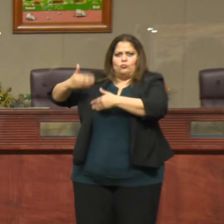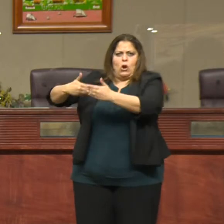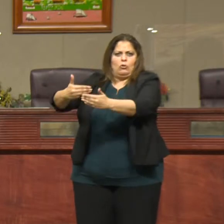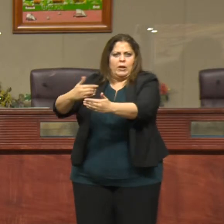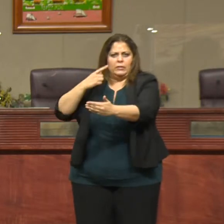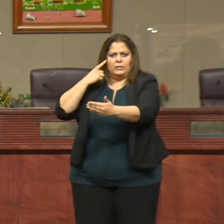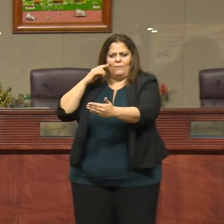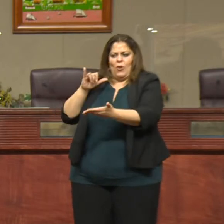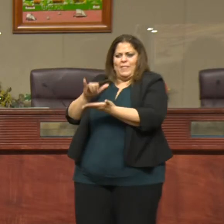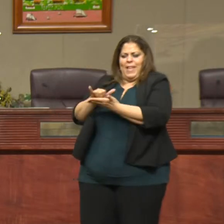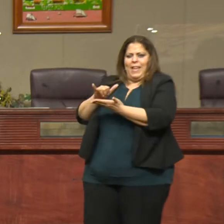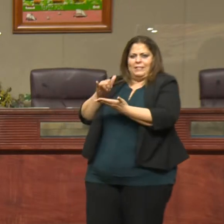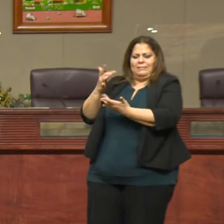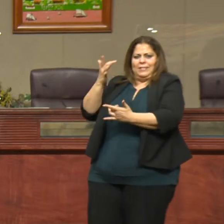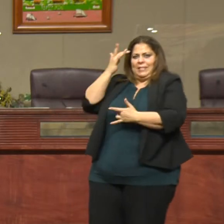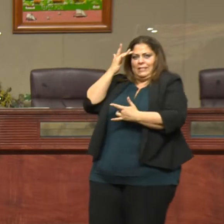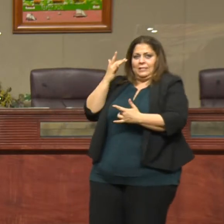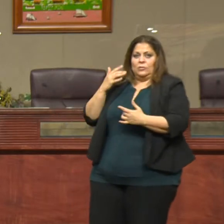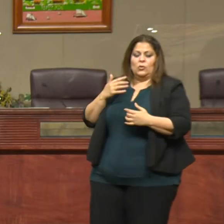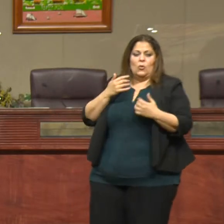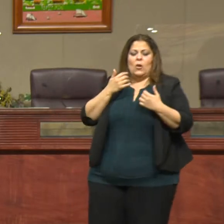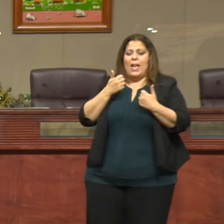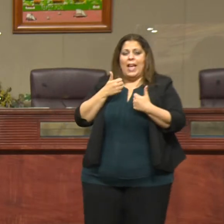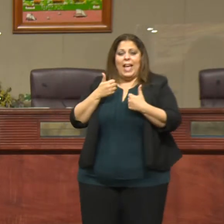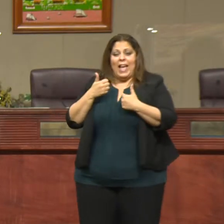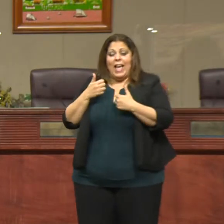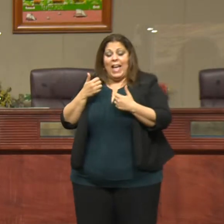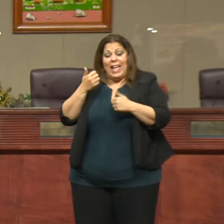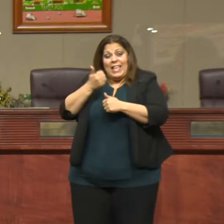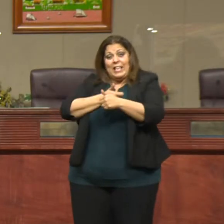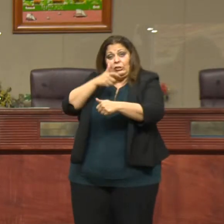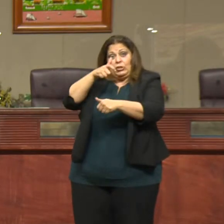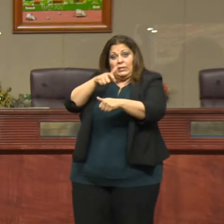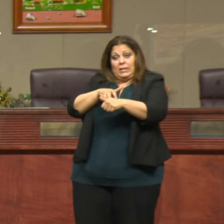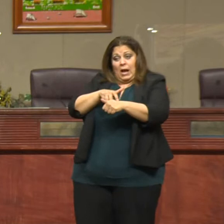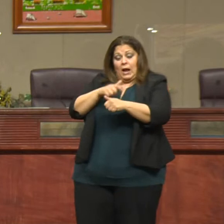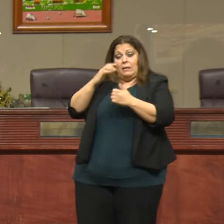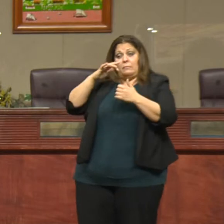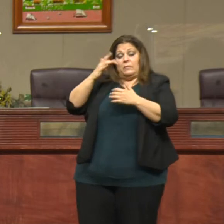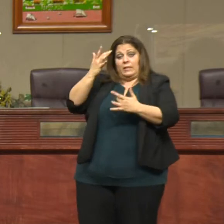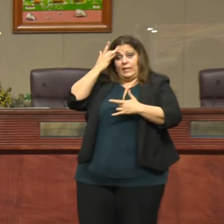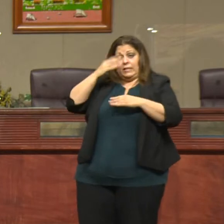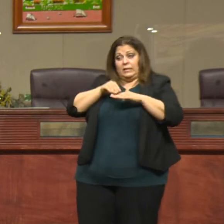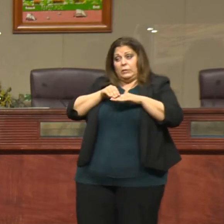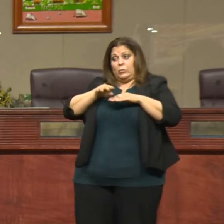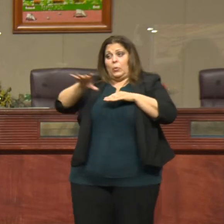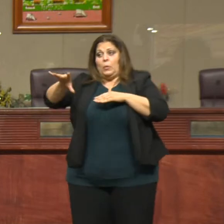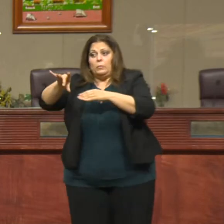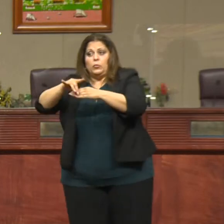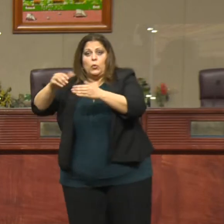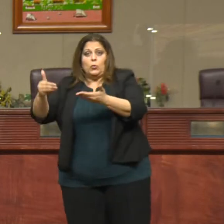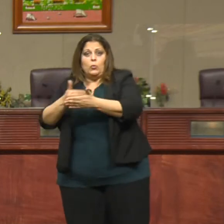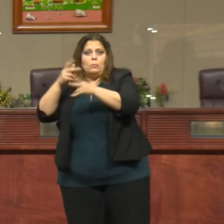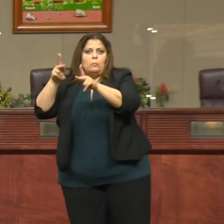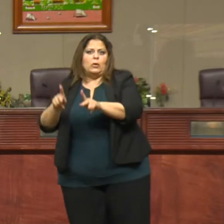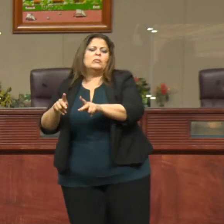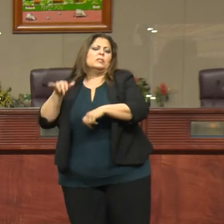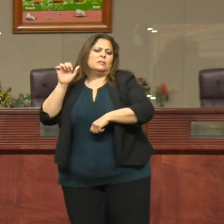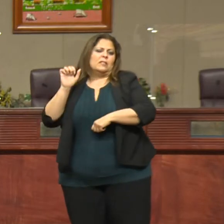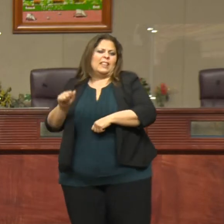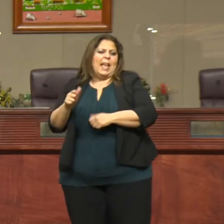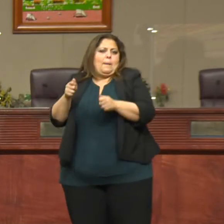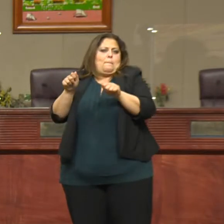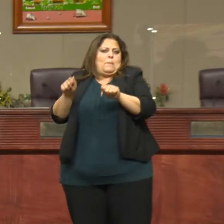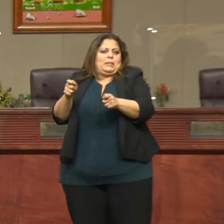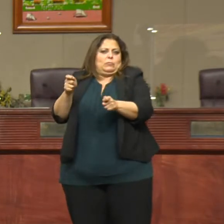every time the virus replicates. So every new infection gives the virus an opportunity to potentially gain some new advantage. Some genetic variations